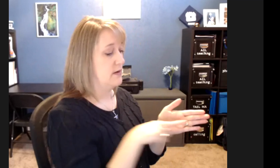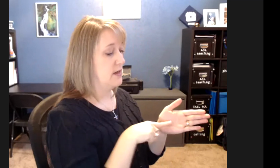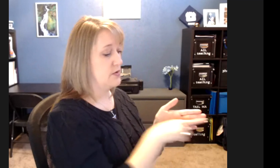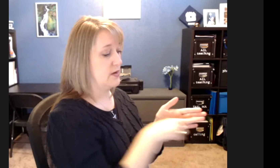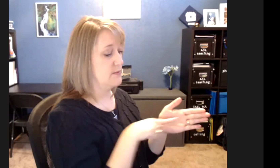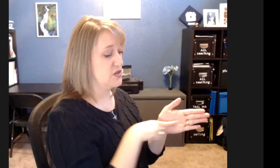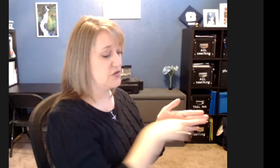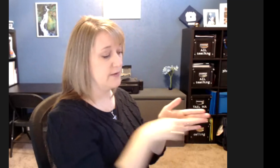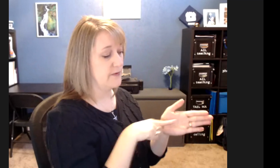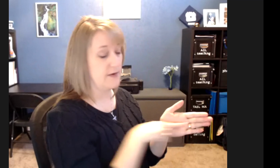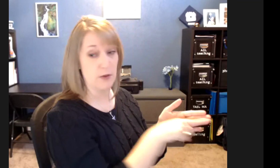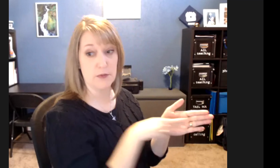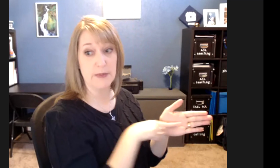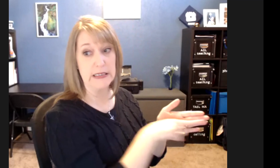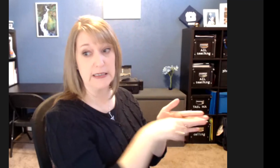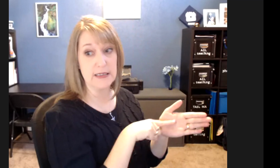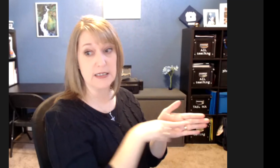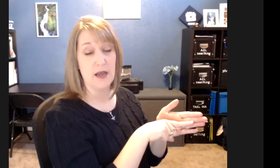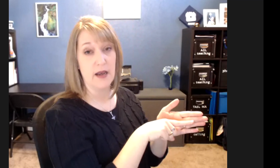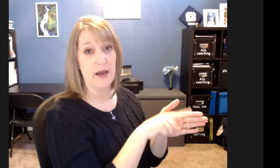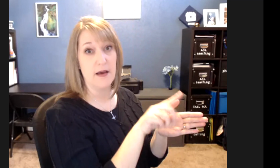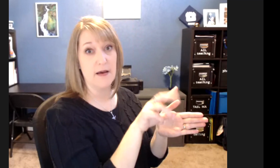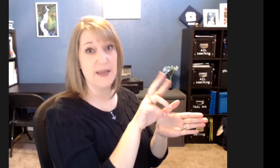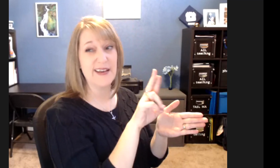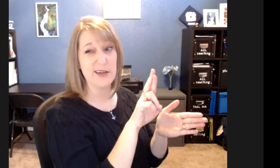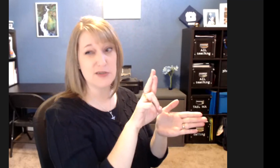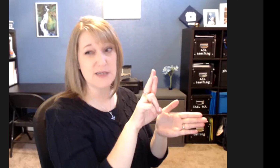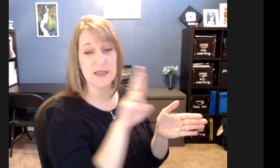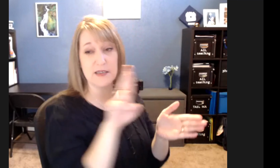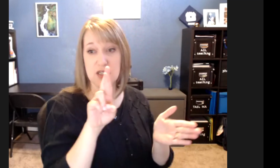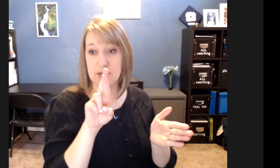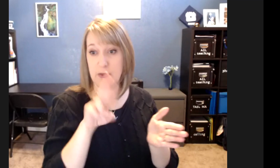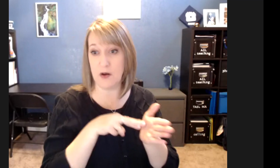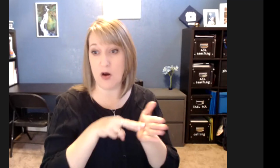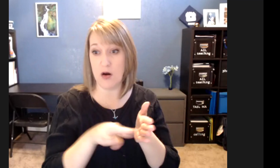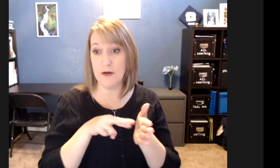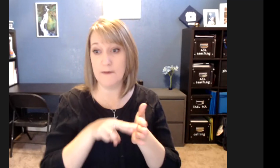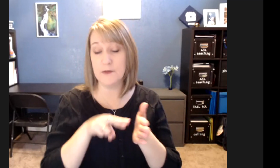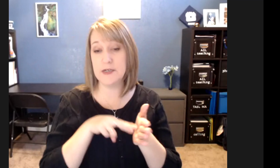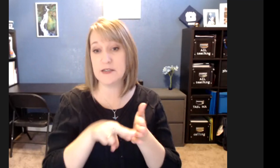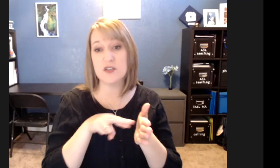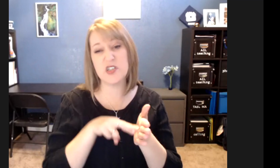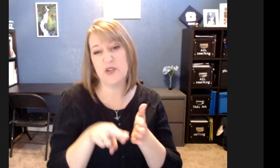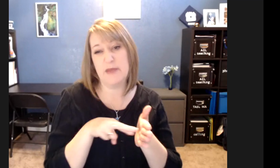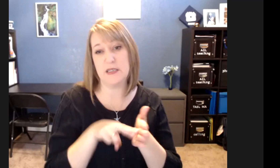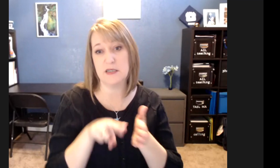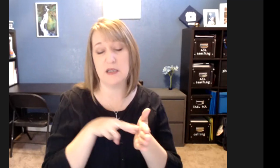and you come straight in front of you and repeat it. It used to be initialized with an R for research, so you may still see